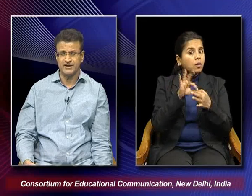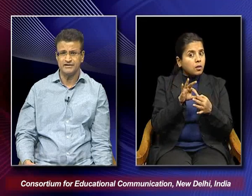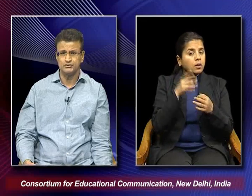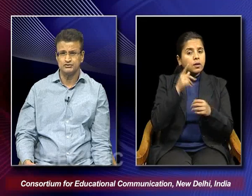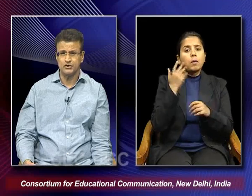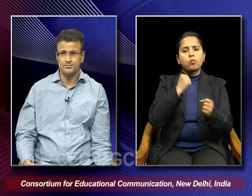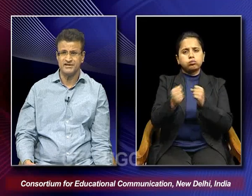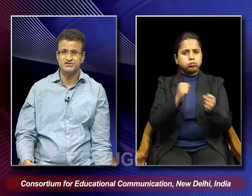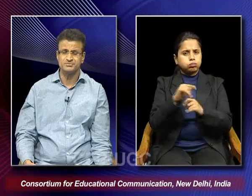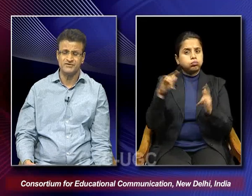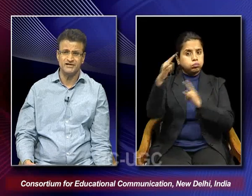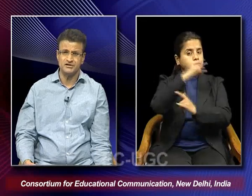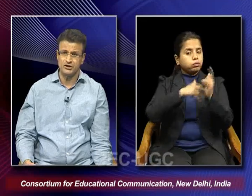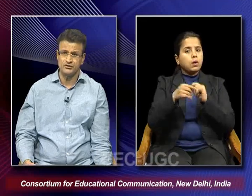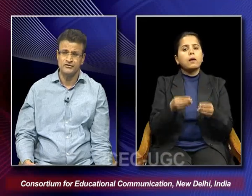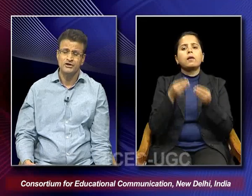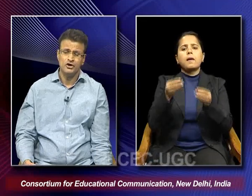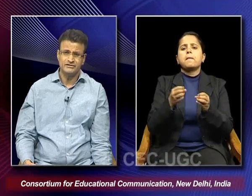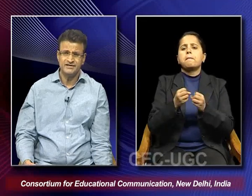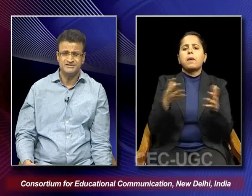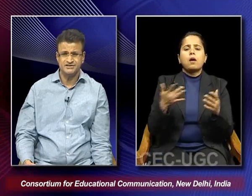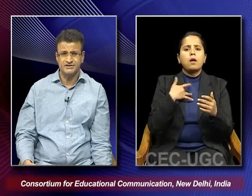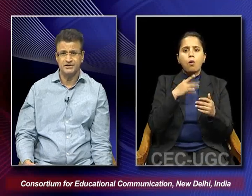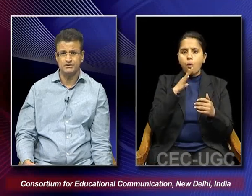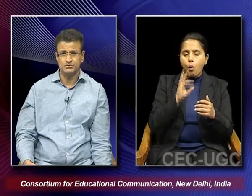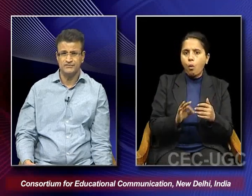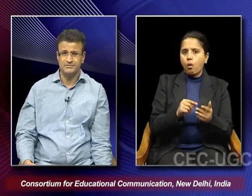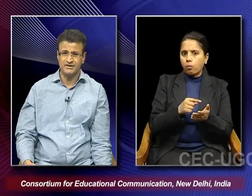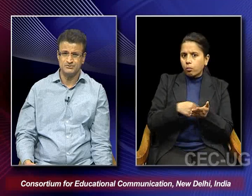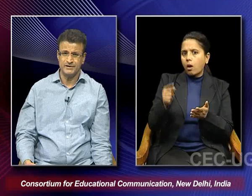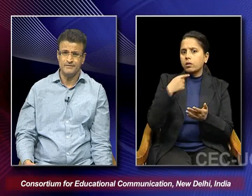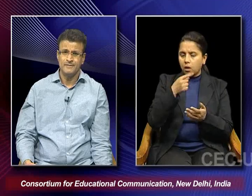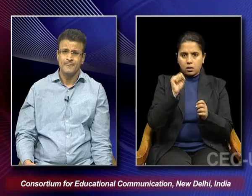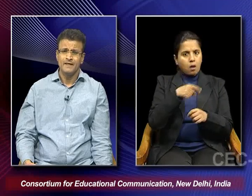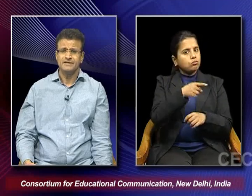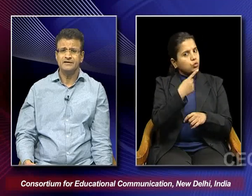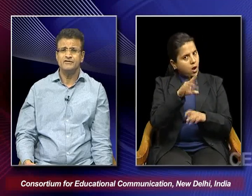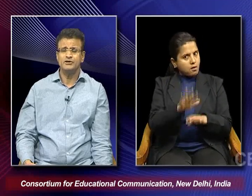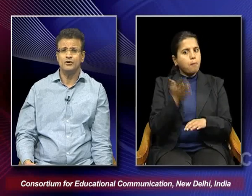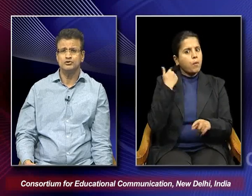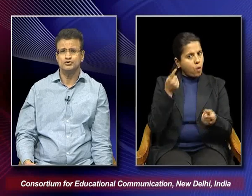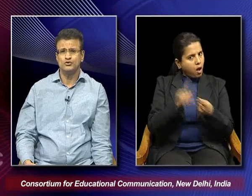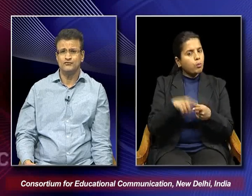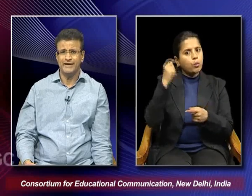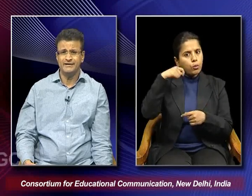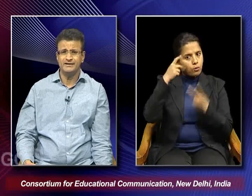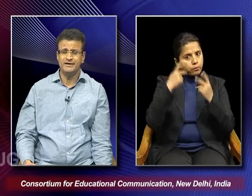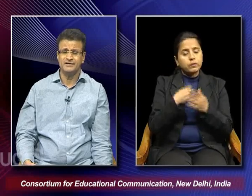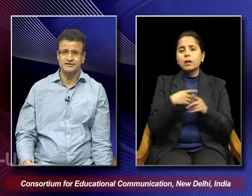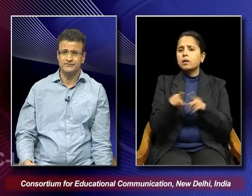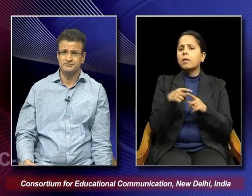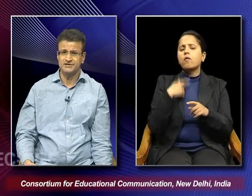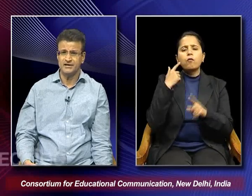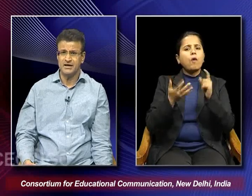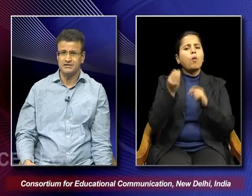of flying those warplanes, provided a lot of authenticity to the film as well. Then we also find that